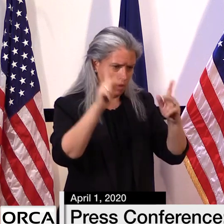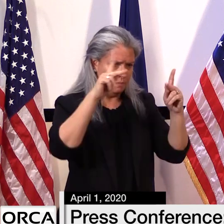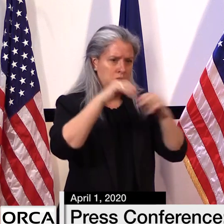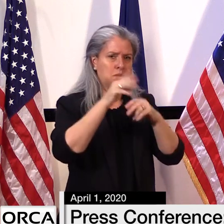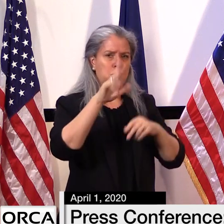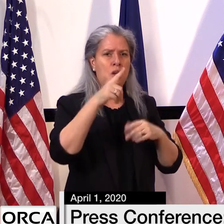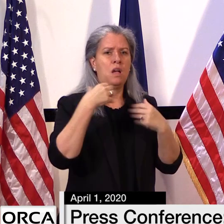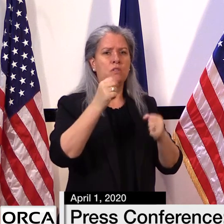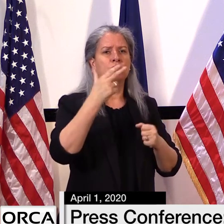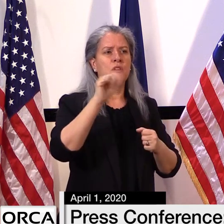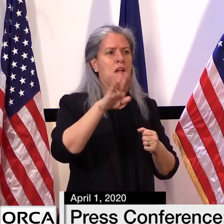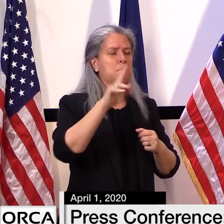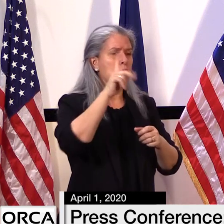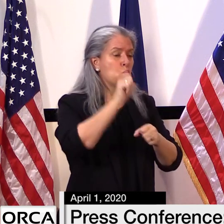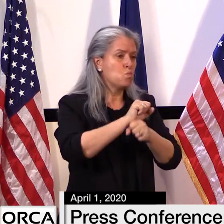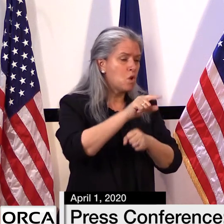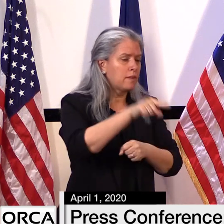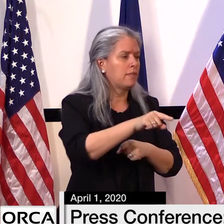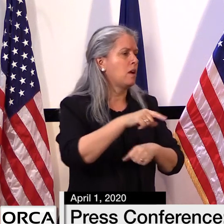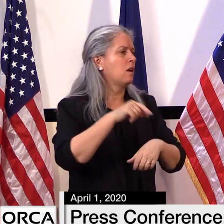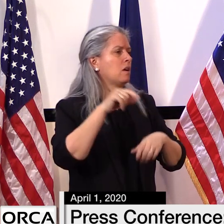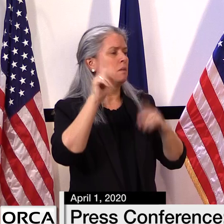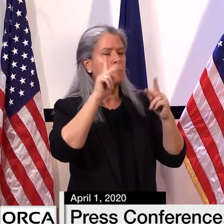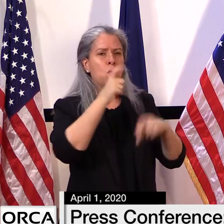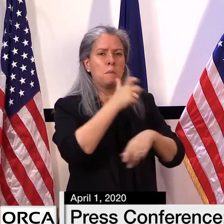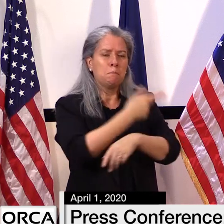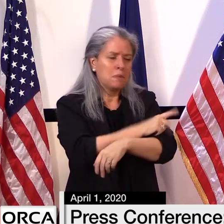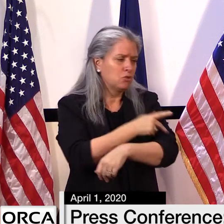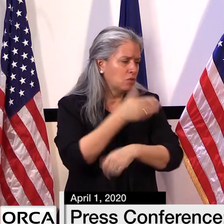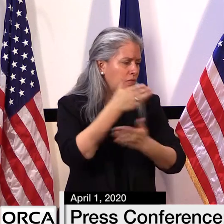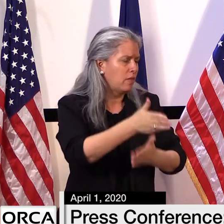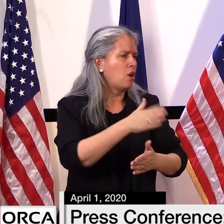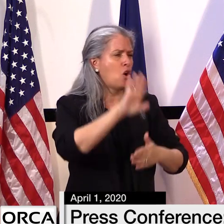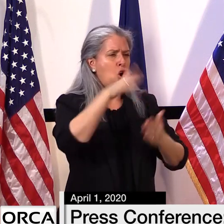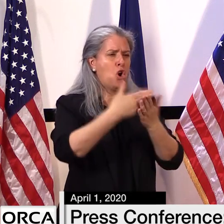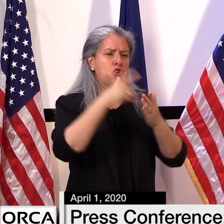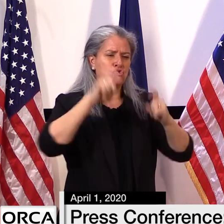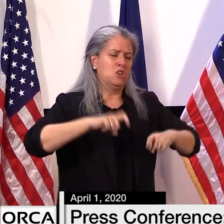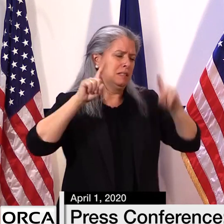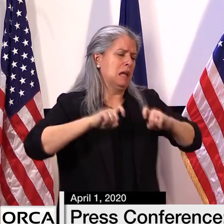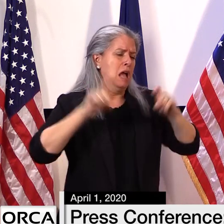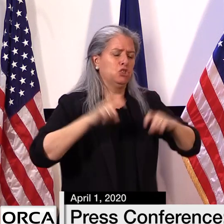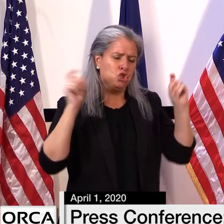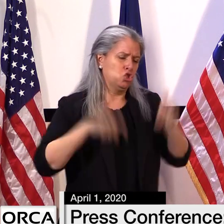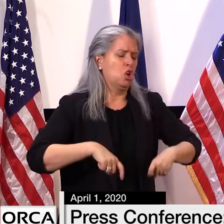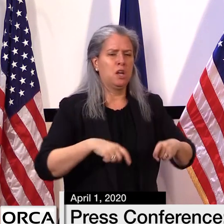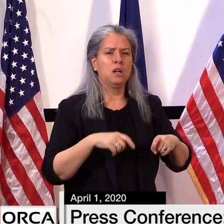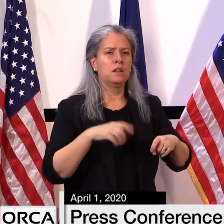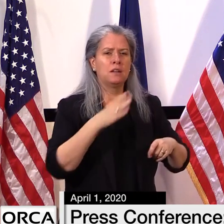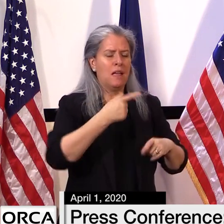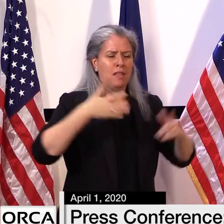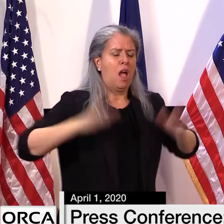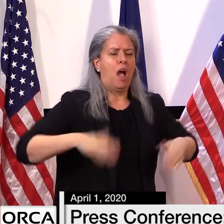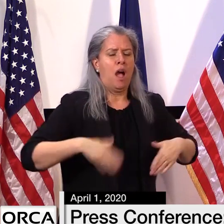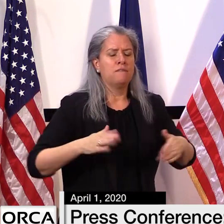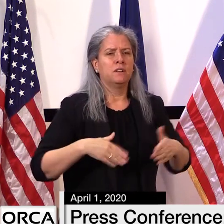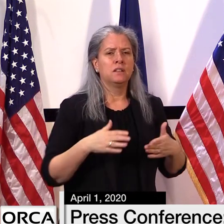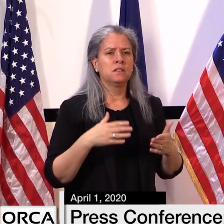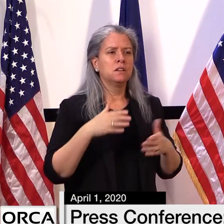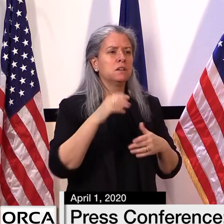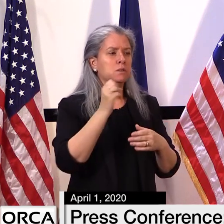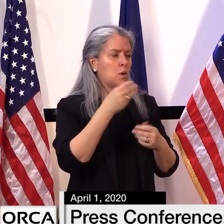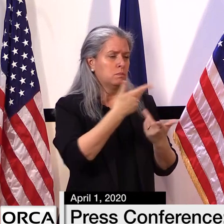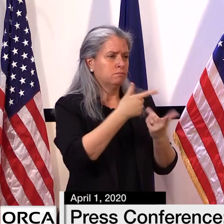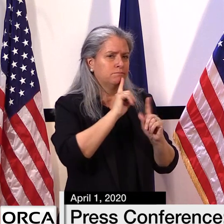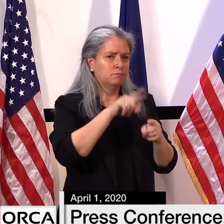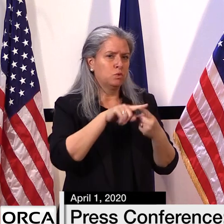Rehab, people that work there, people that are patients there, should all be tested, and that they have not been. Can you respond